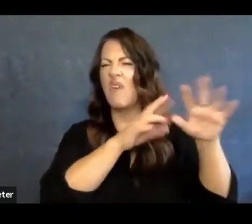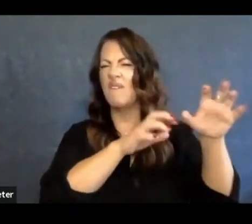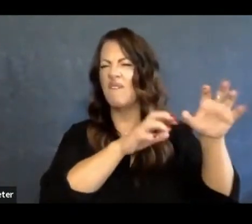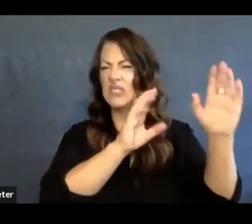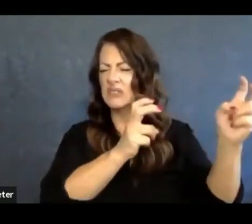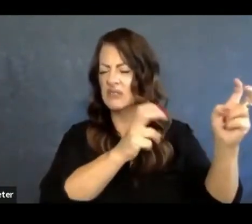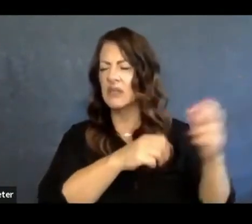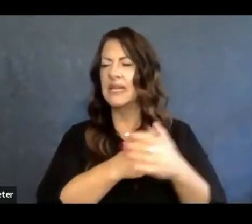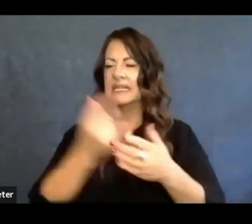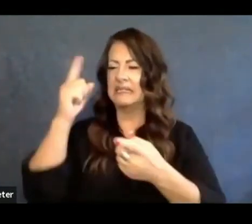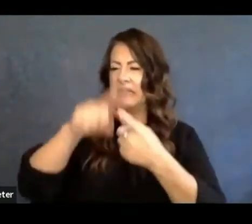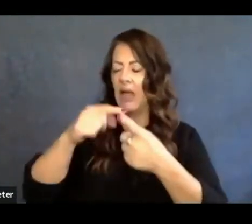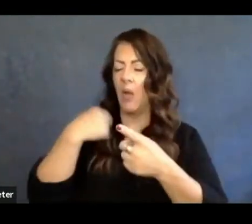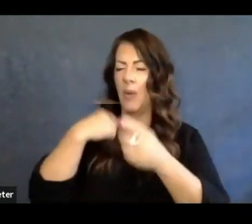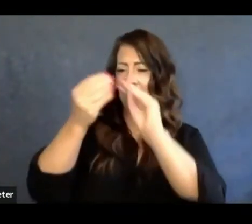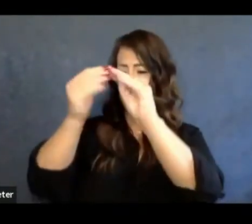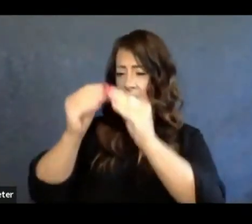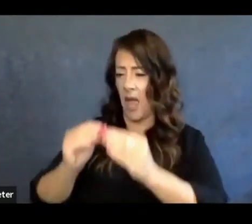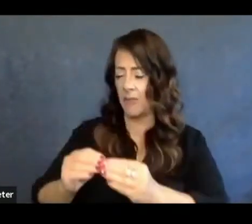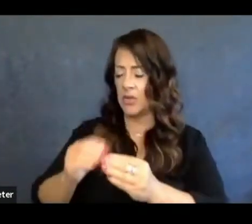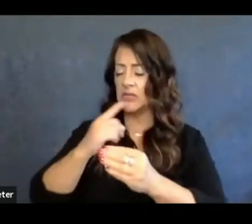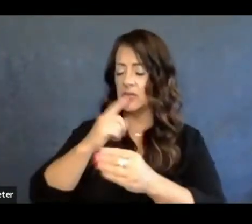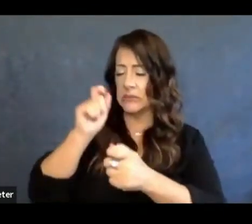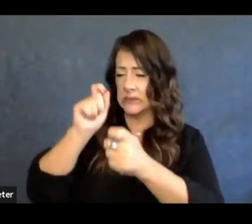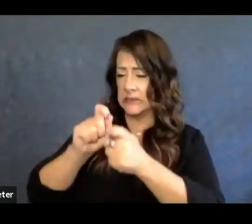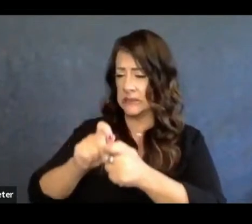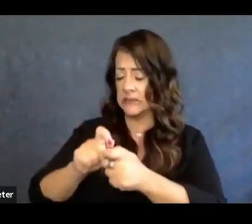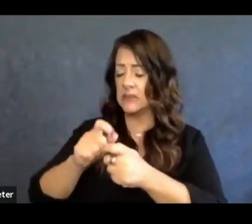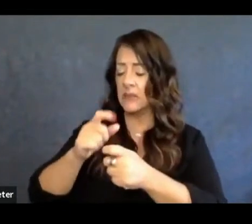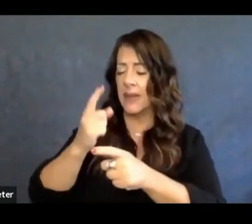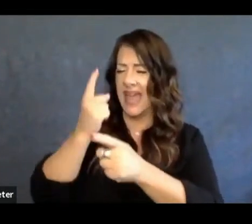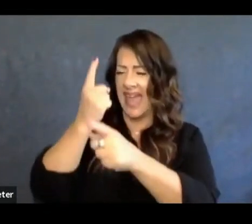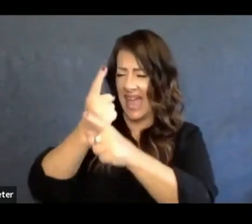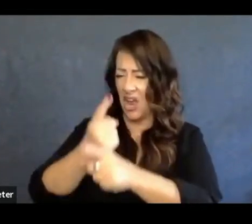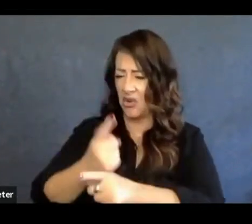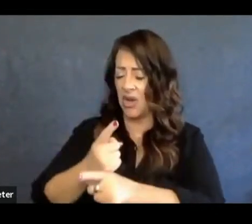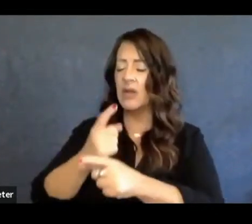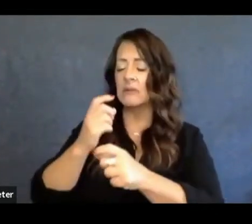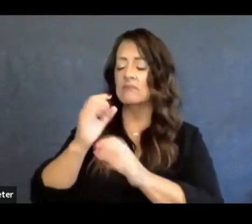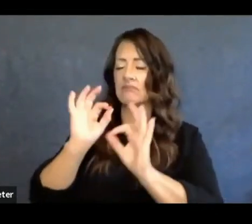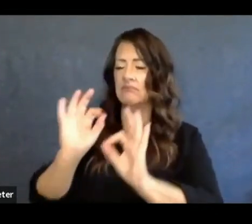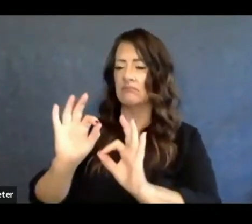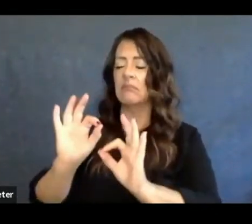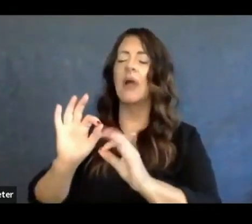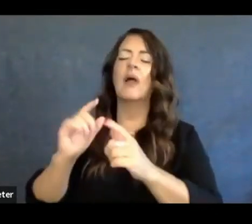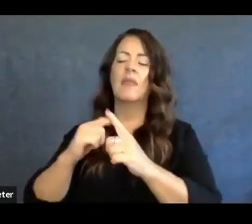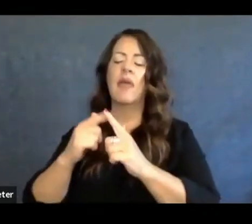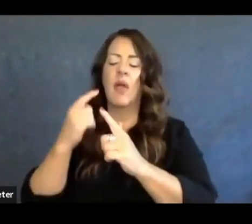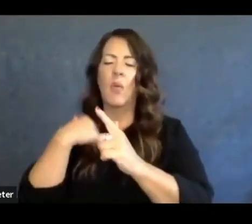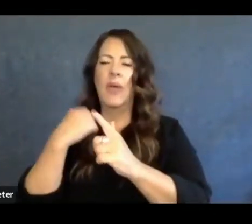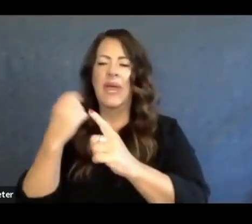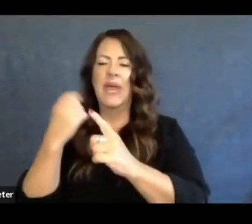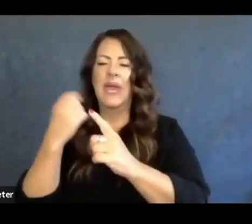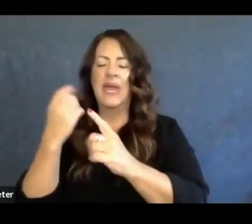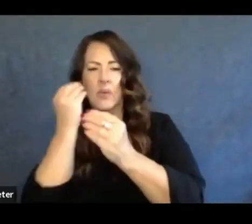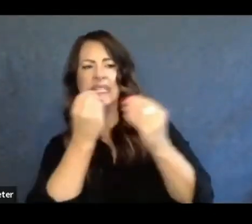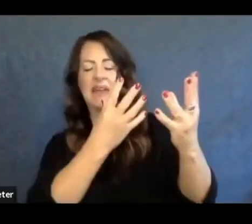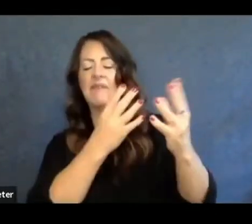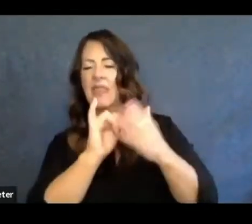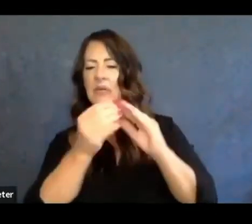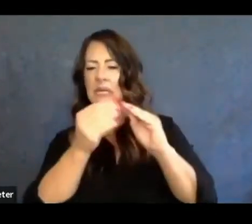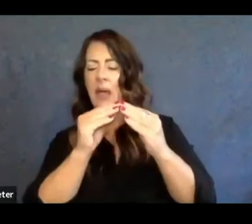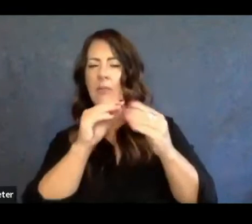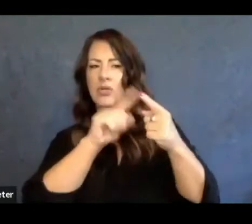all of our data. It's not just accuracy, but completeness. Give us a chance to work with the counties to update what those data numbers look